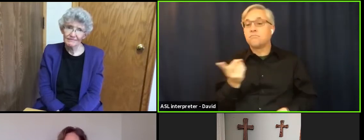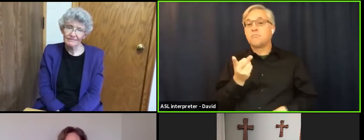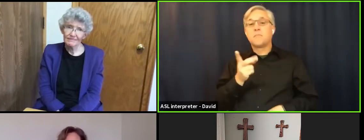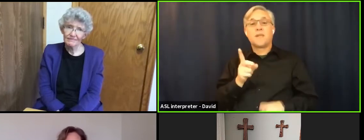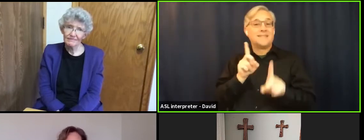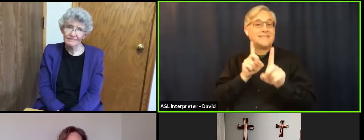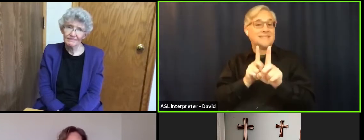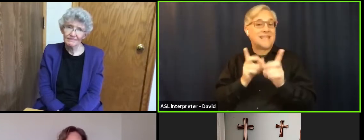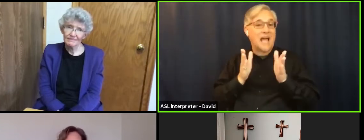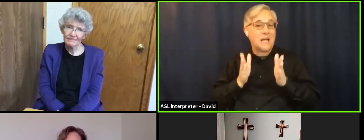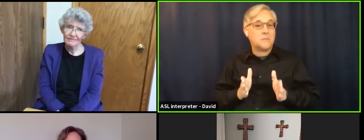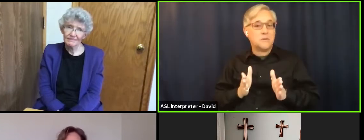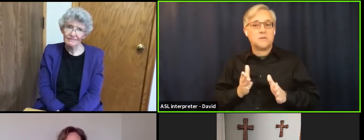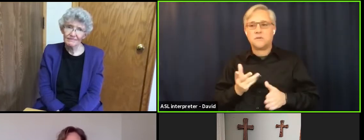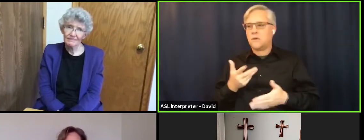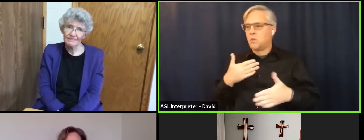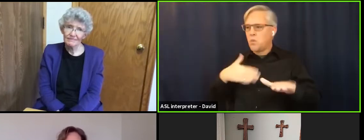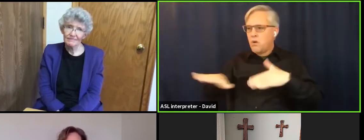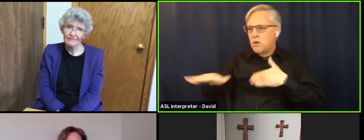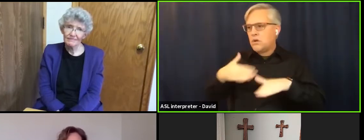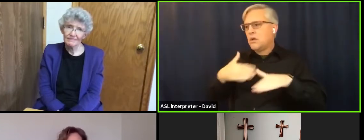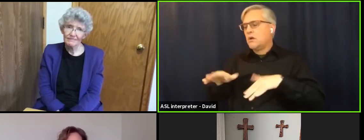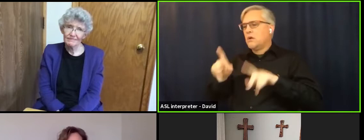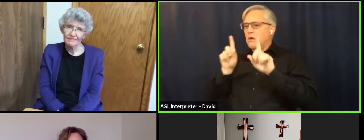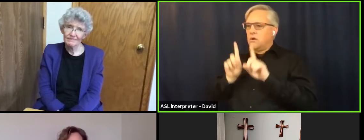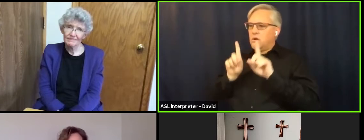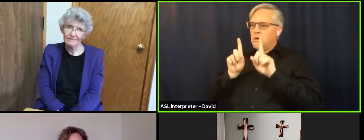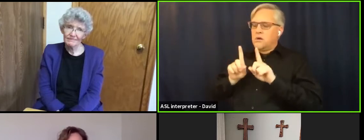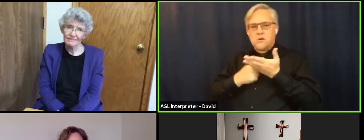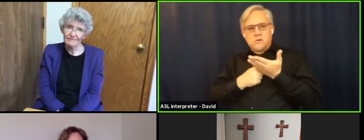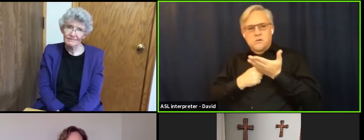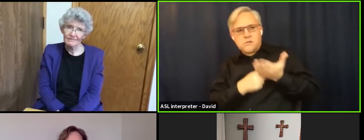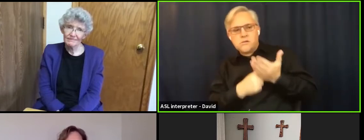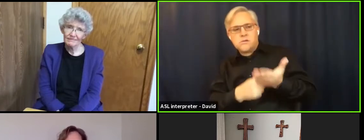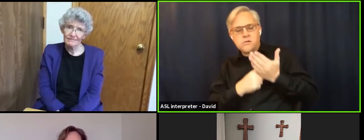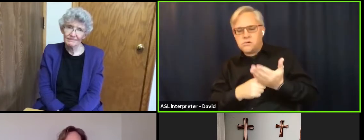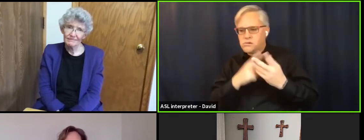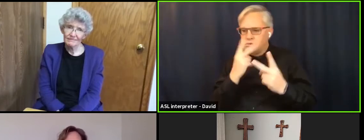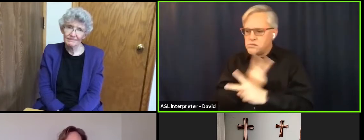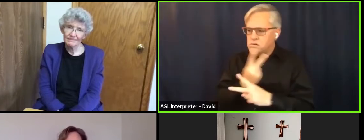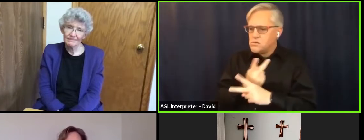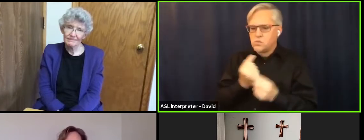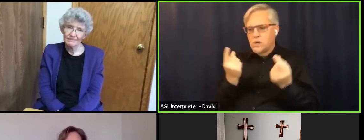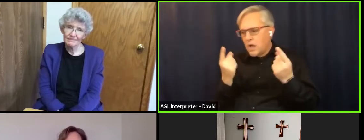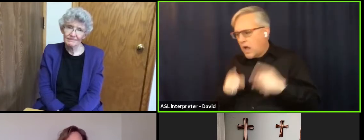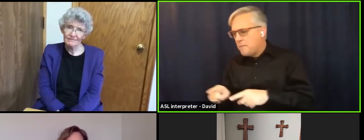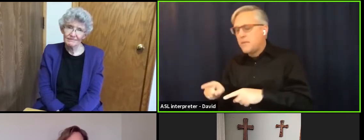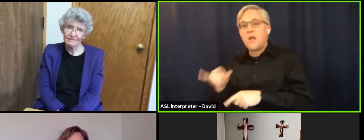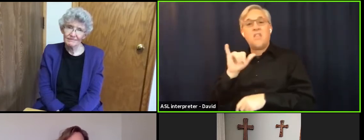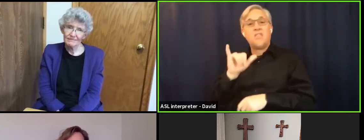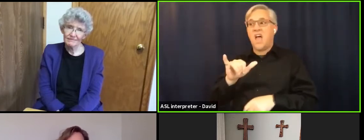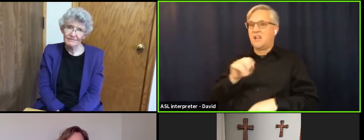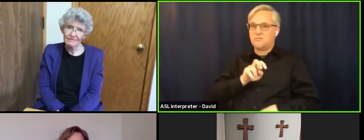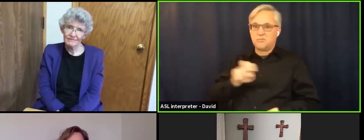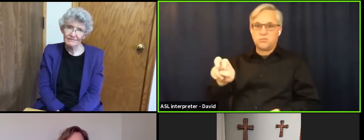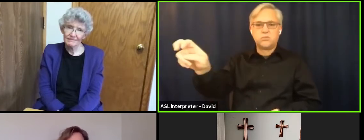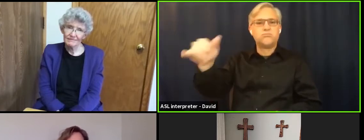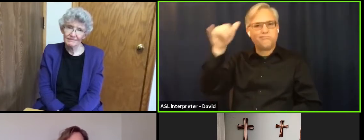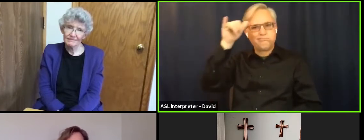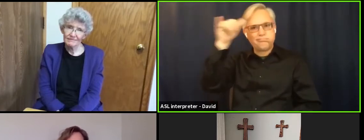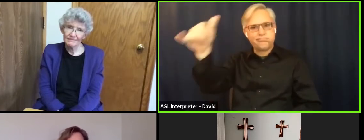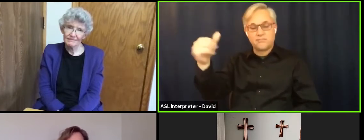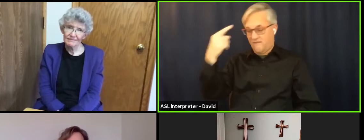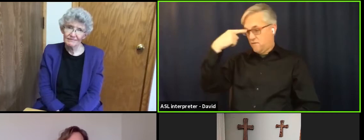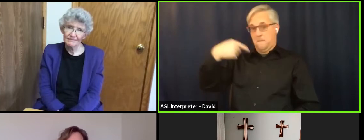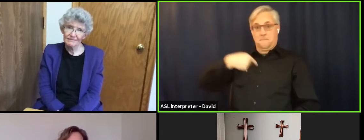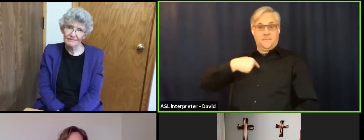to sort out all of these events. And they have quite a journey. It takes me about an